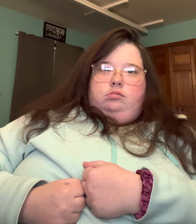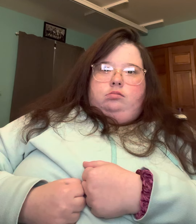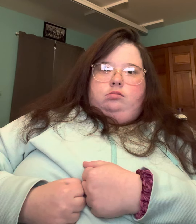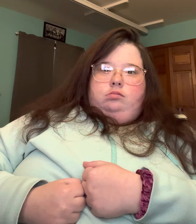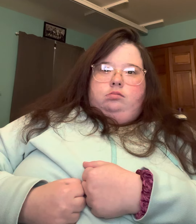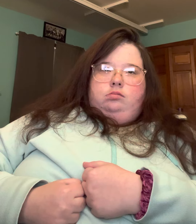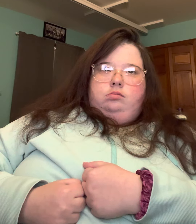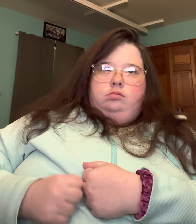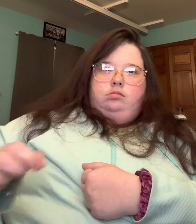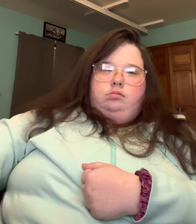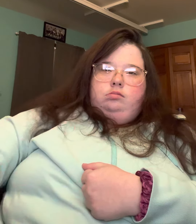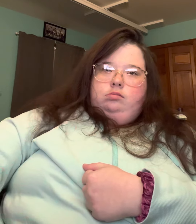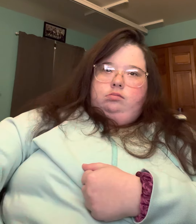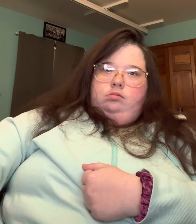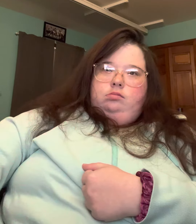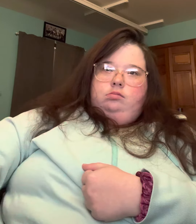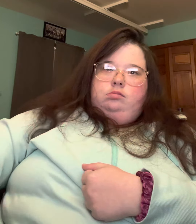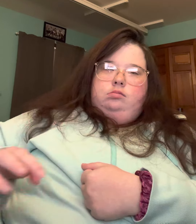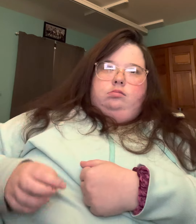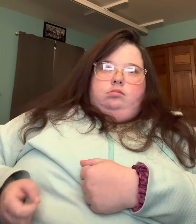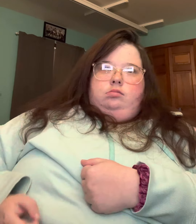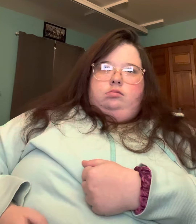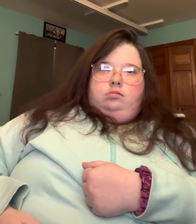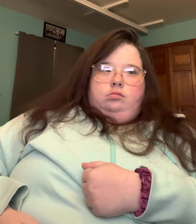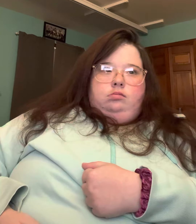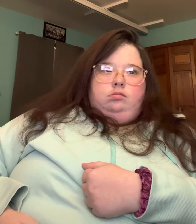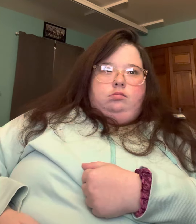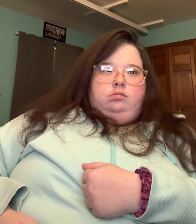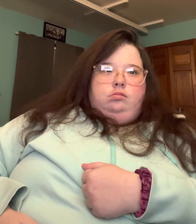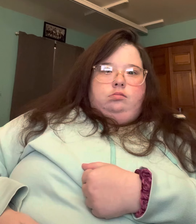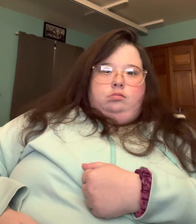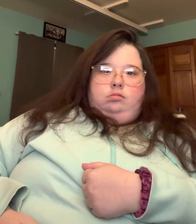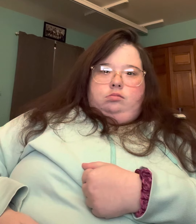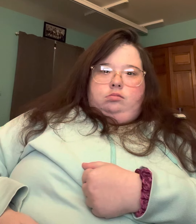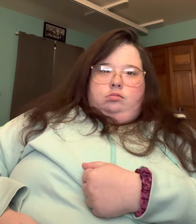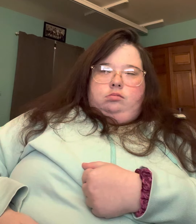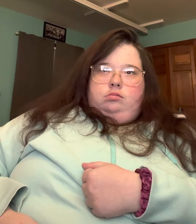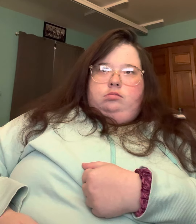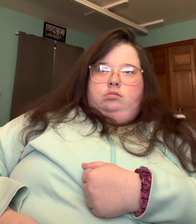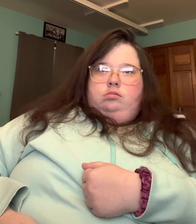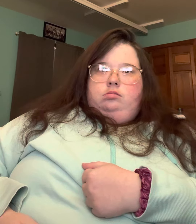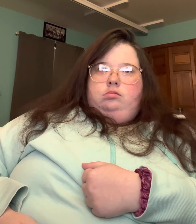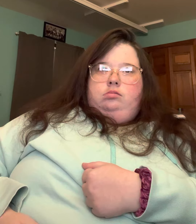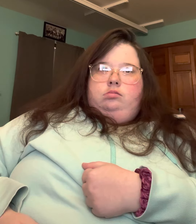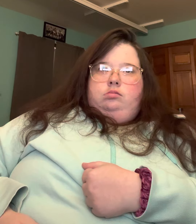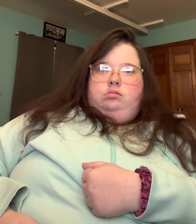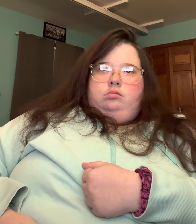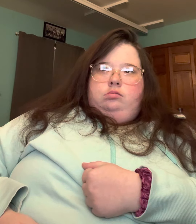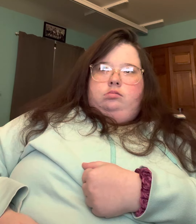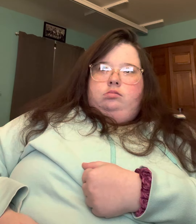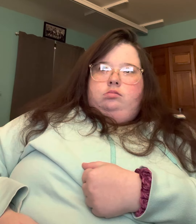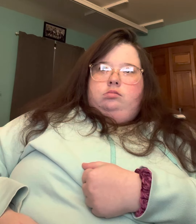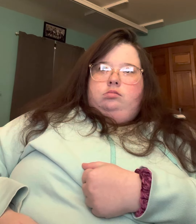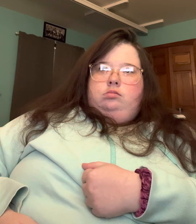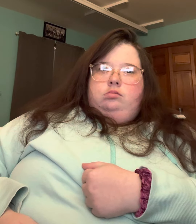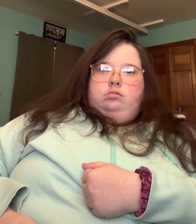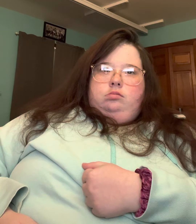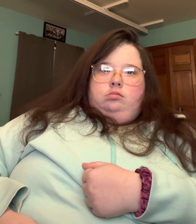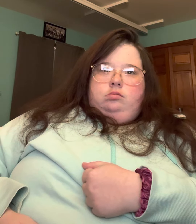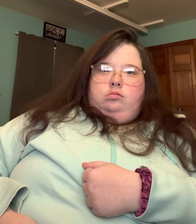that everyone should know as a beginner is how to ask what a certain sign means. When you are sitting with a deaf person,